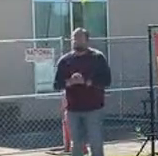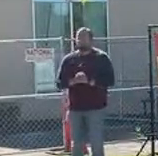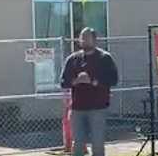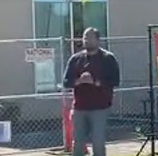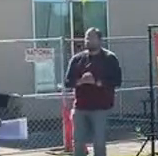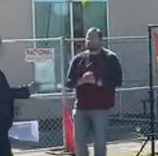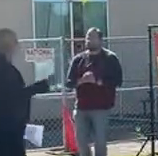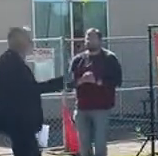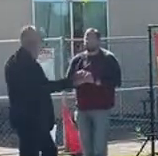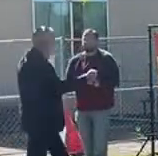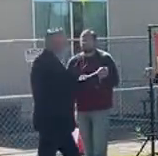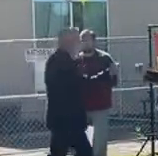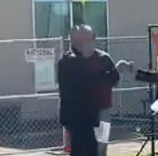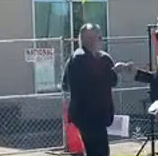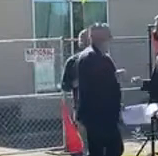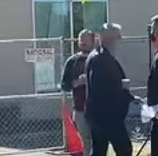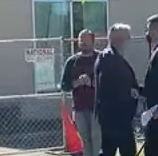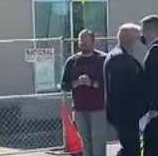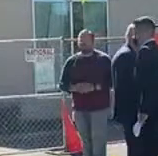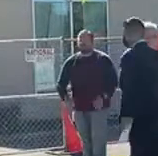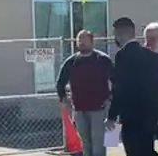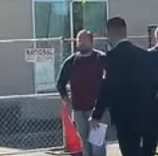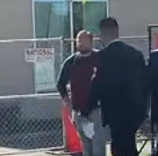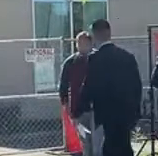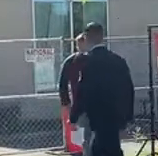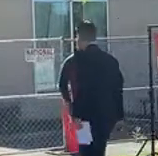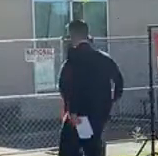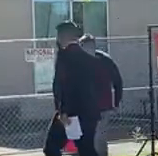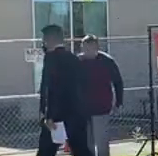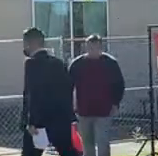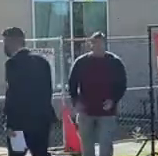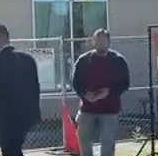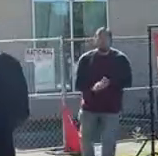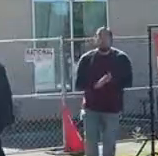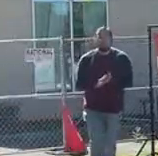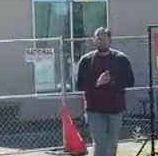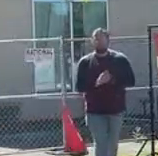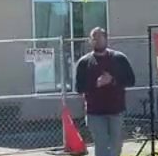Thanks, buddy. I don't know if I'm going to be able to. I appreciate it.